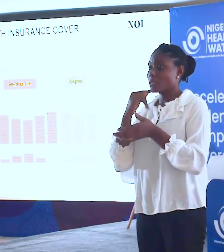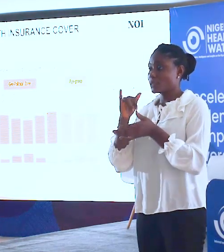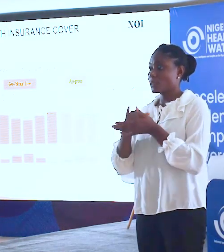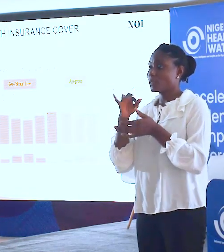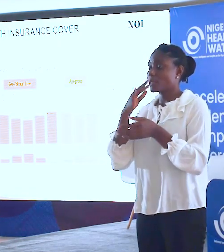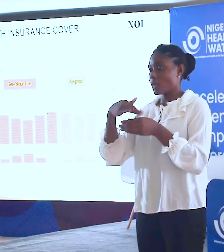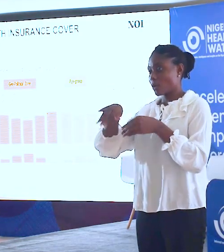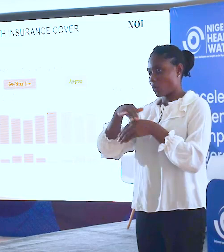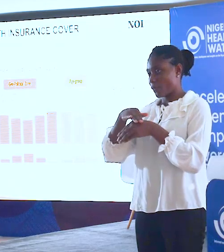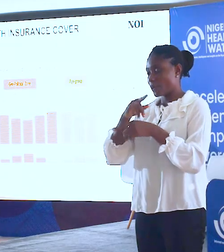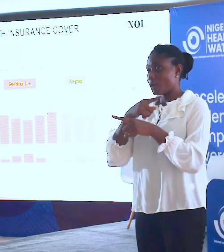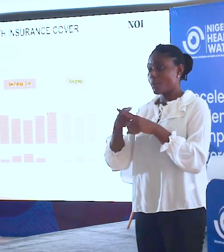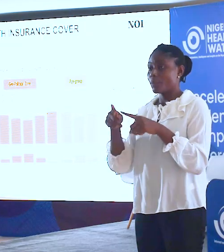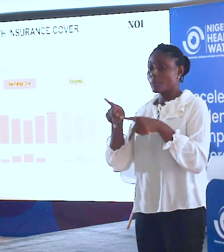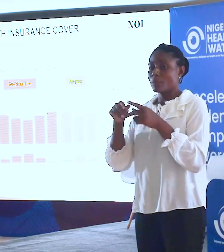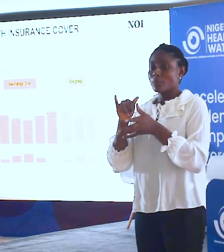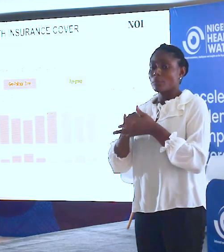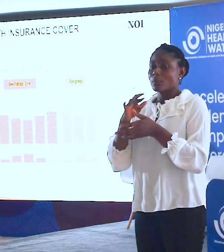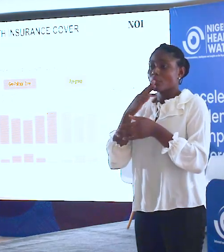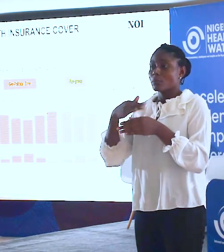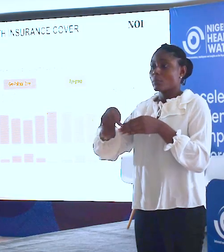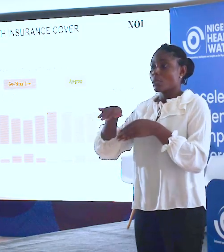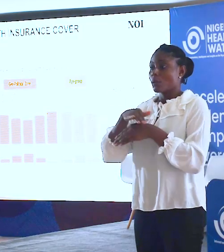covered. But of people that are covered,